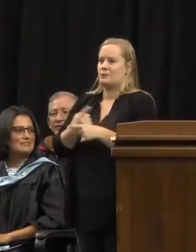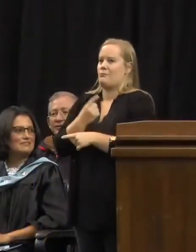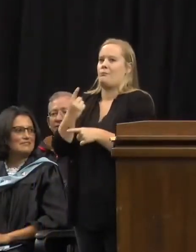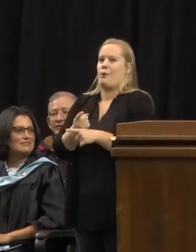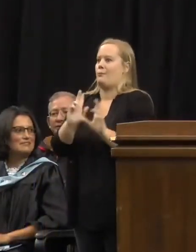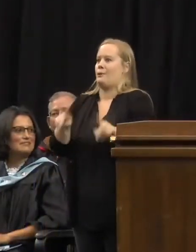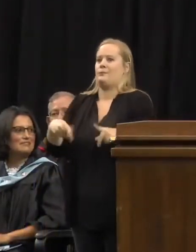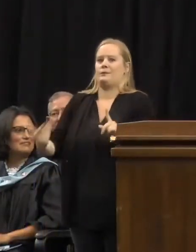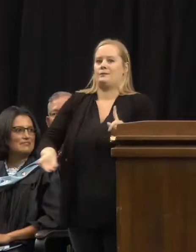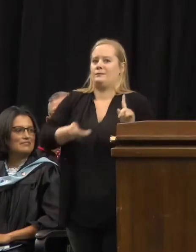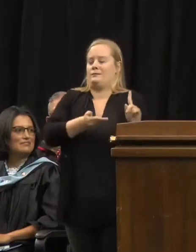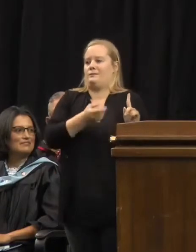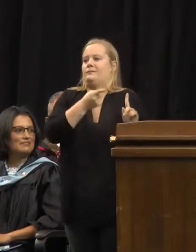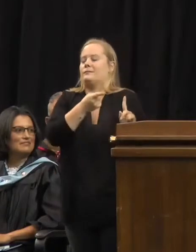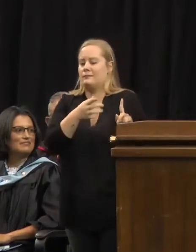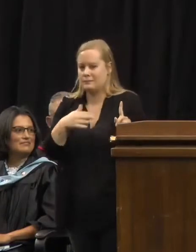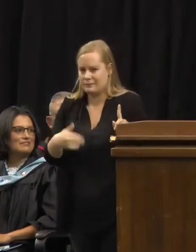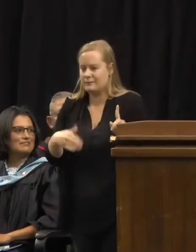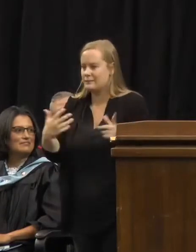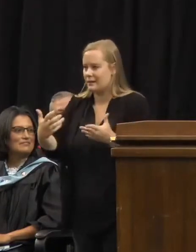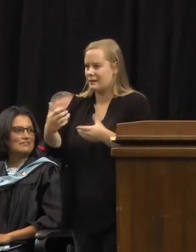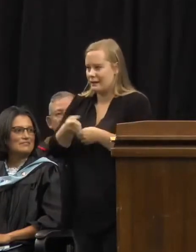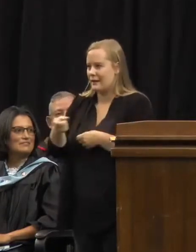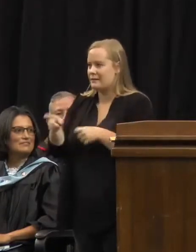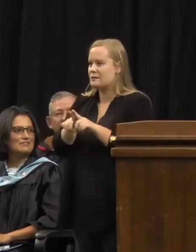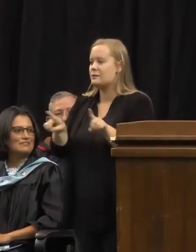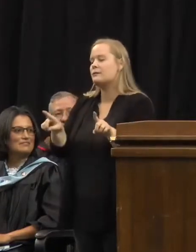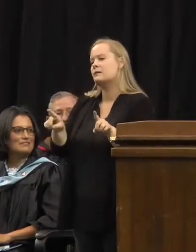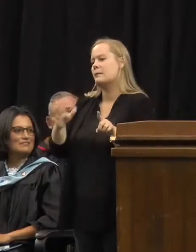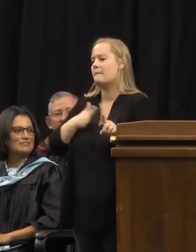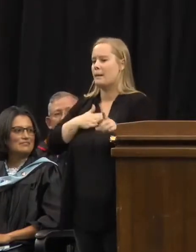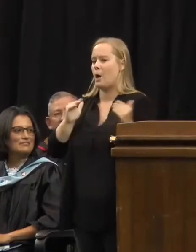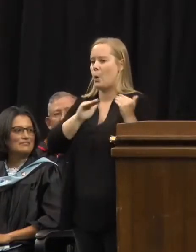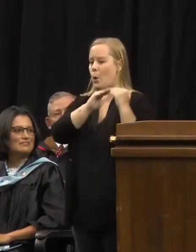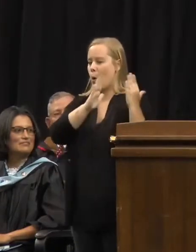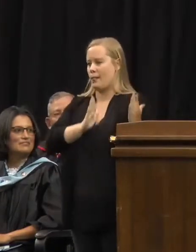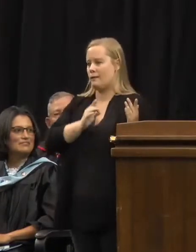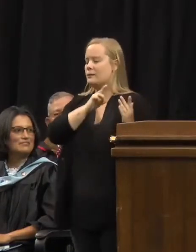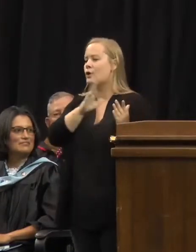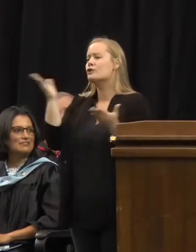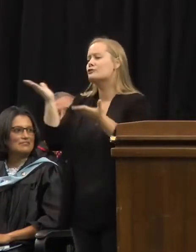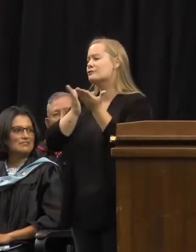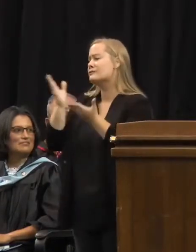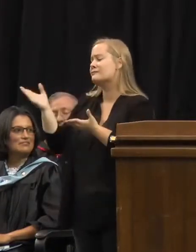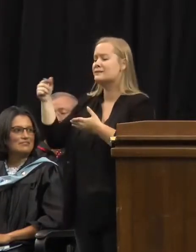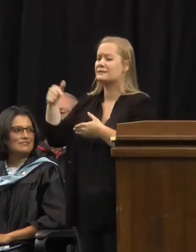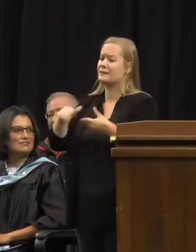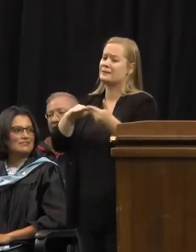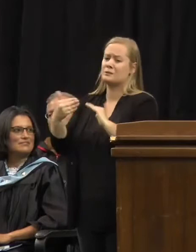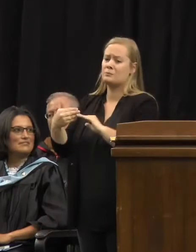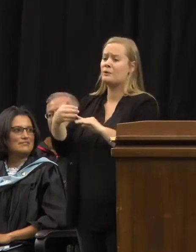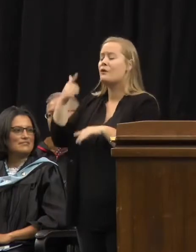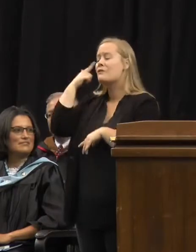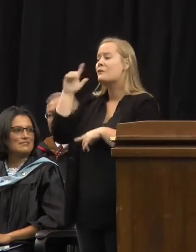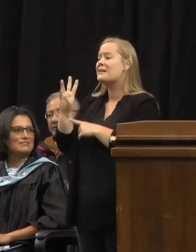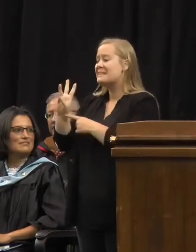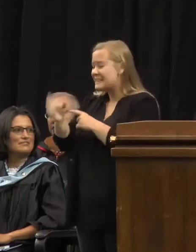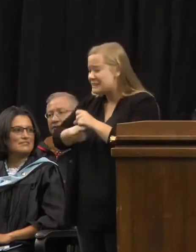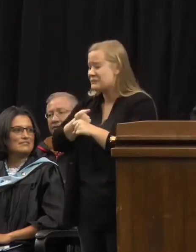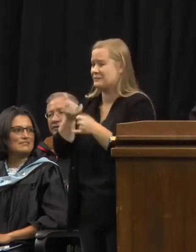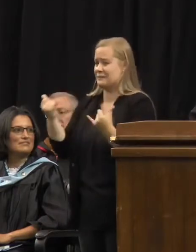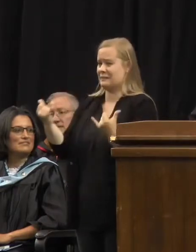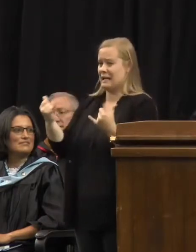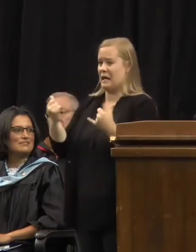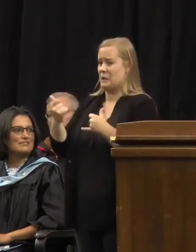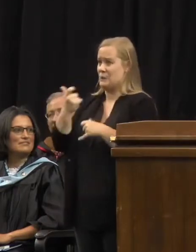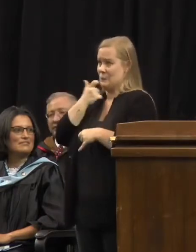appropriate person to be the recipient of this honor than my colleague. Her service to this community for 6 years now, as of